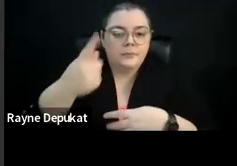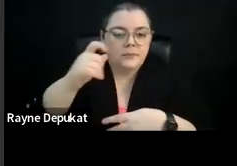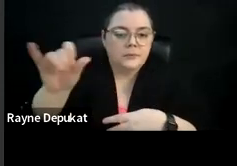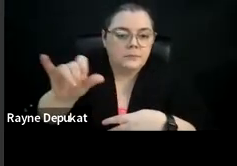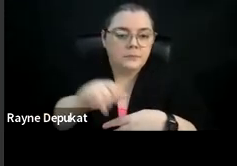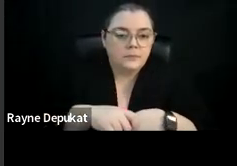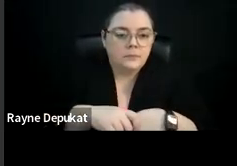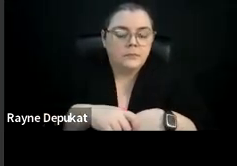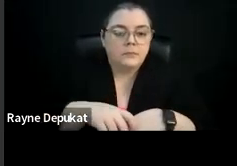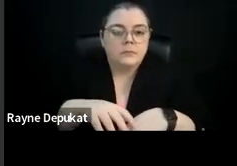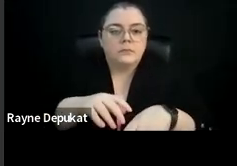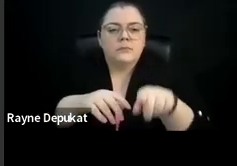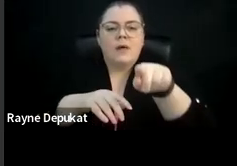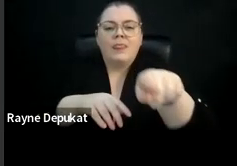Let's see if we could go up a little bit further.